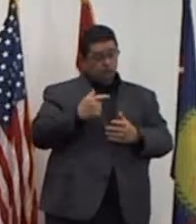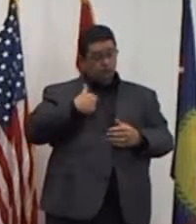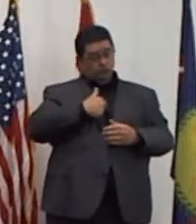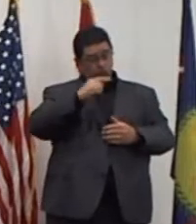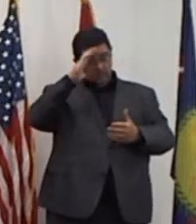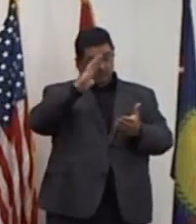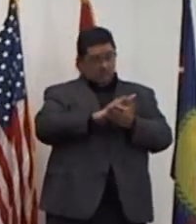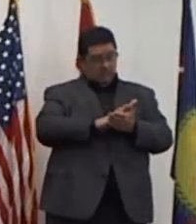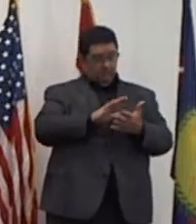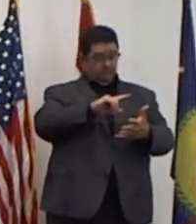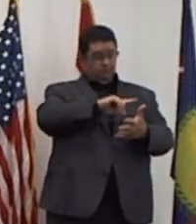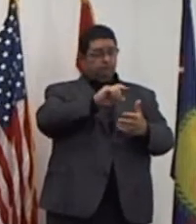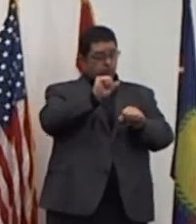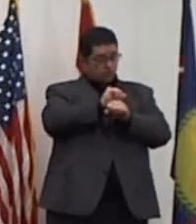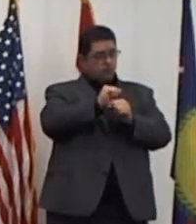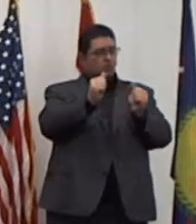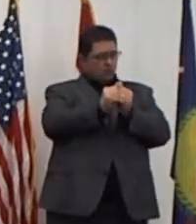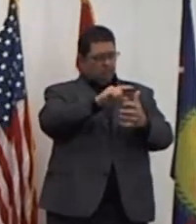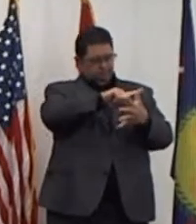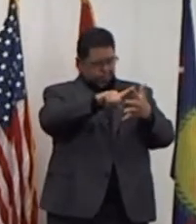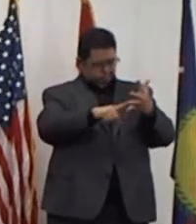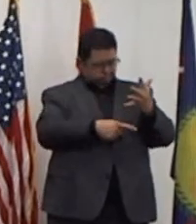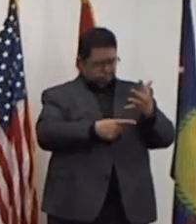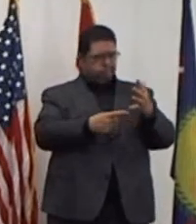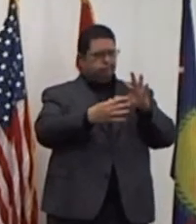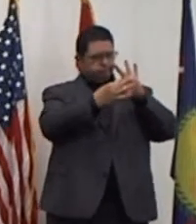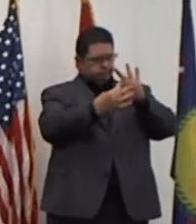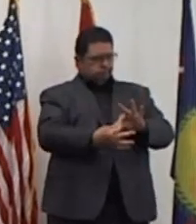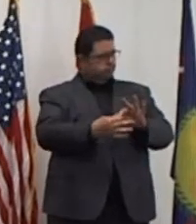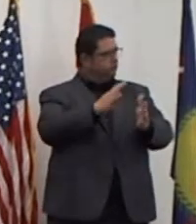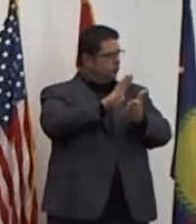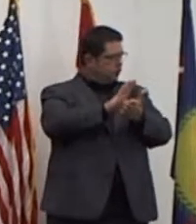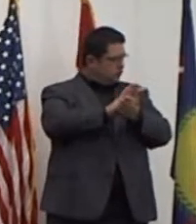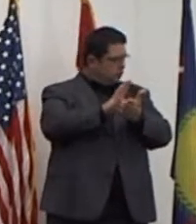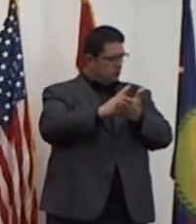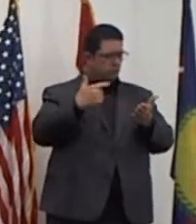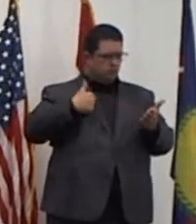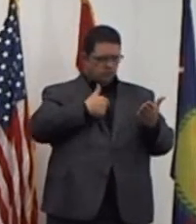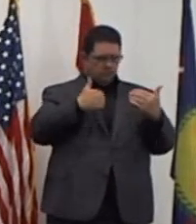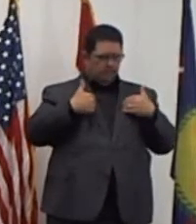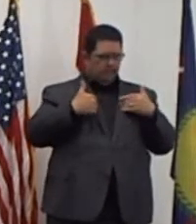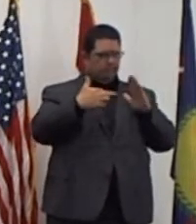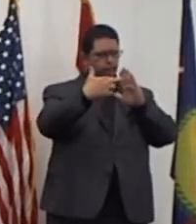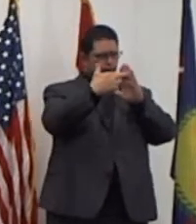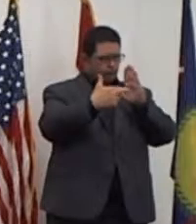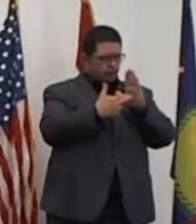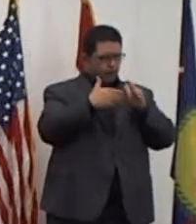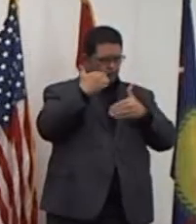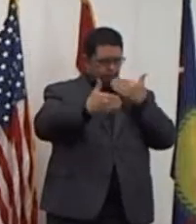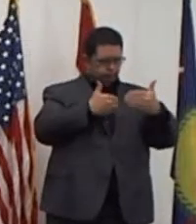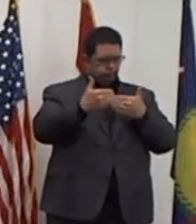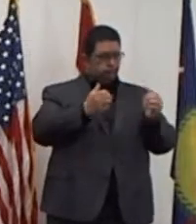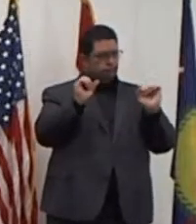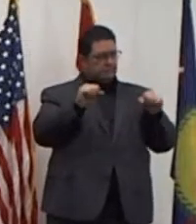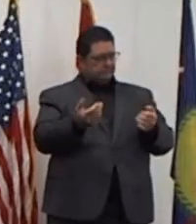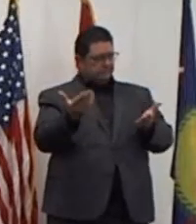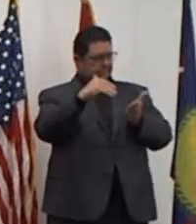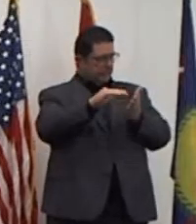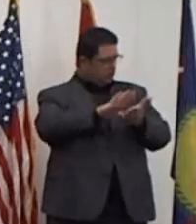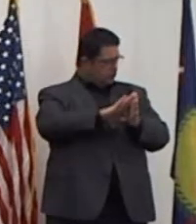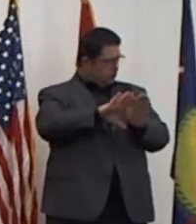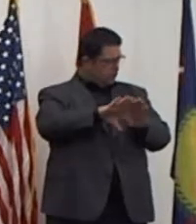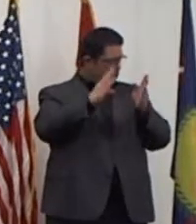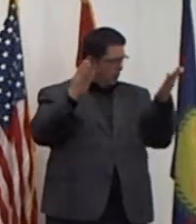superintendents, our pediatricians, public health officials, that we have a path forward, that we can begin this reopening process of schools with